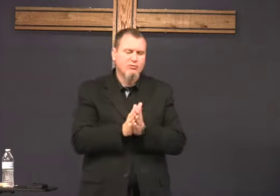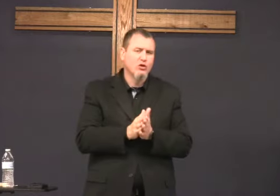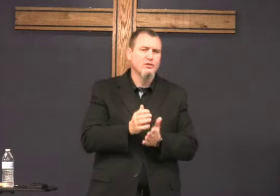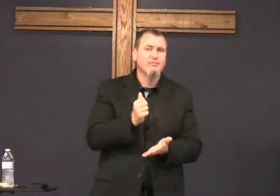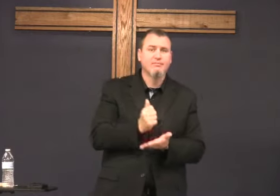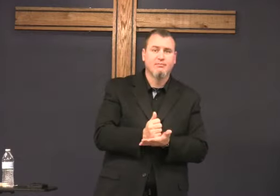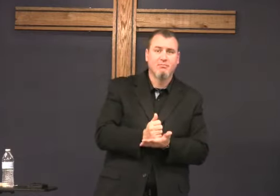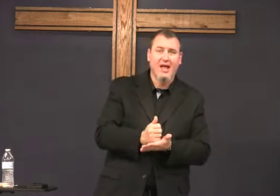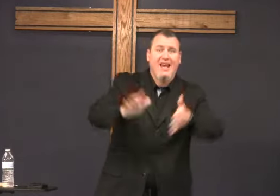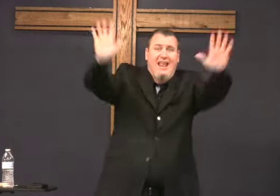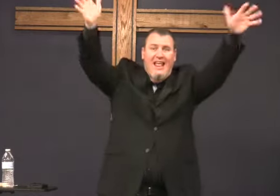Jesus Christ I thank work and thank you for work